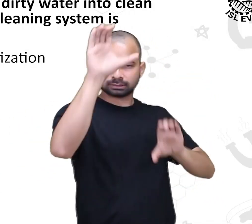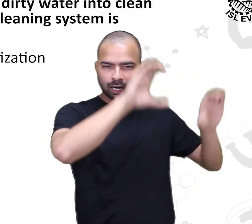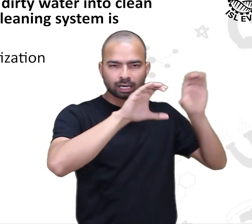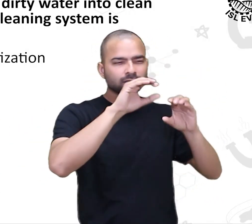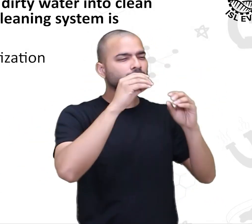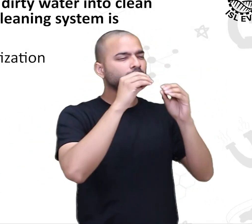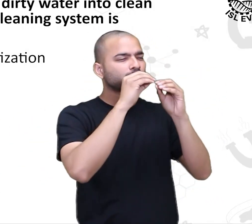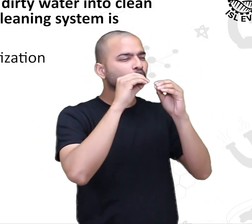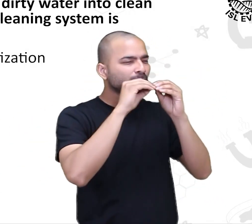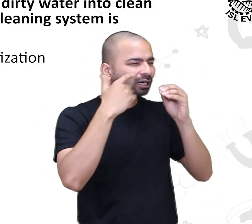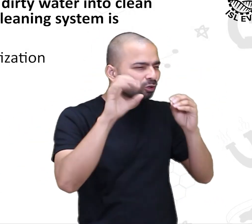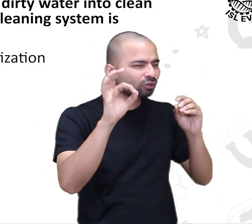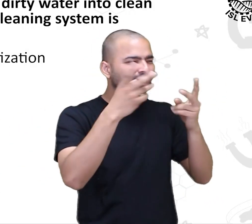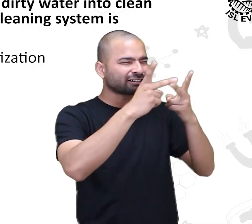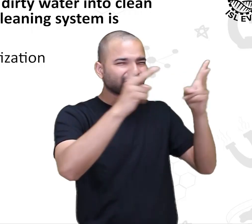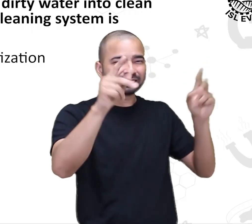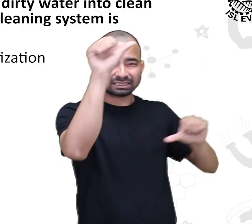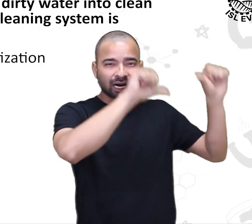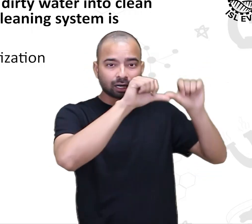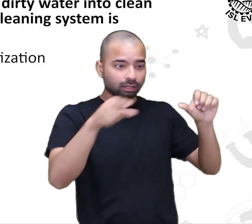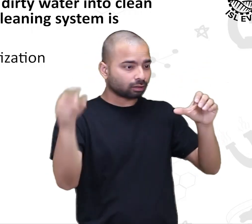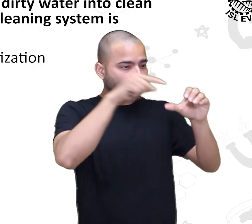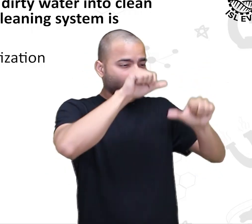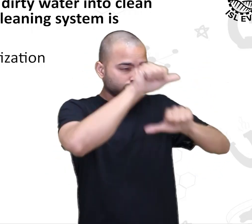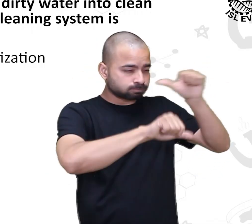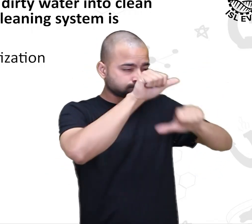wastewater desensitization process,